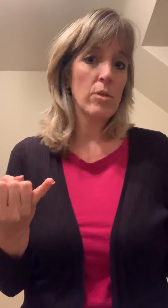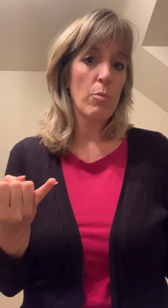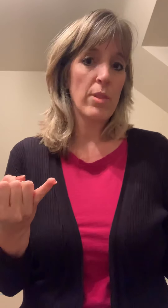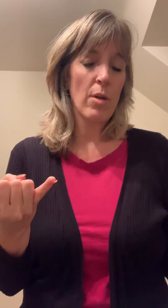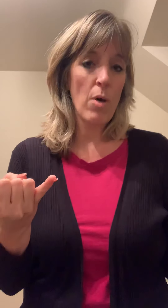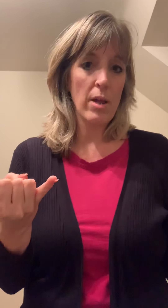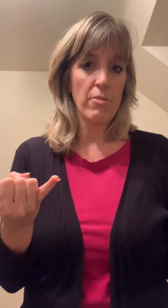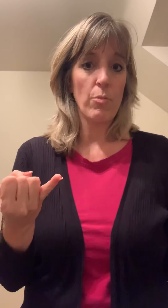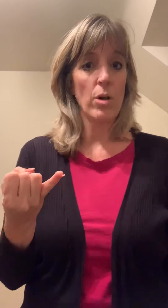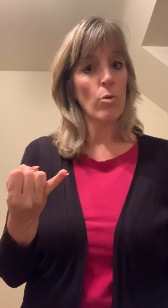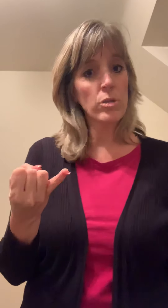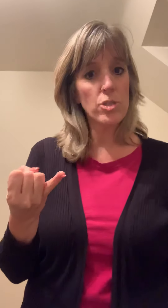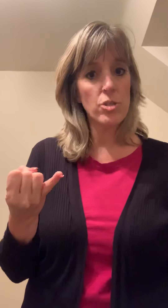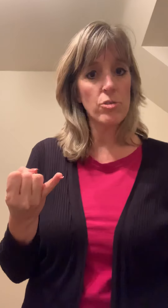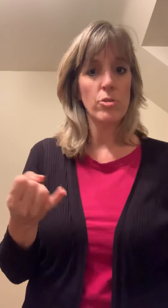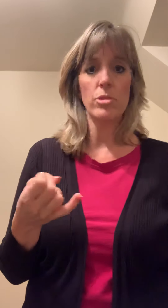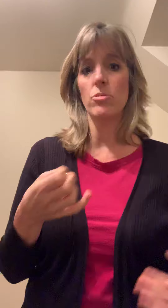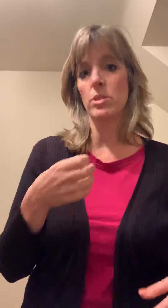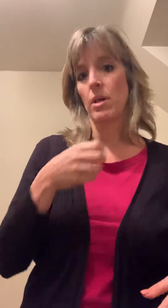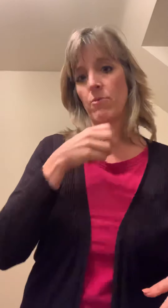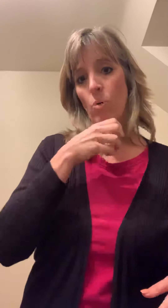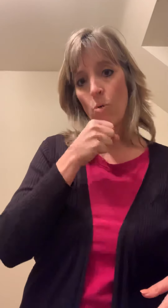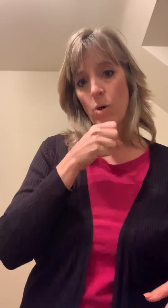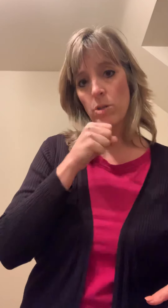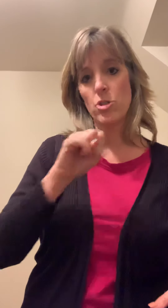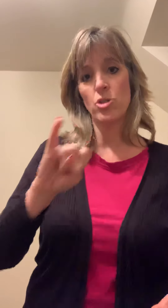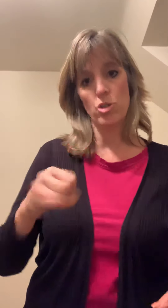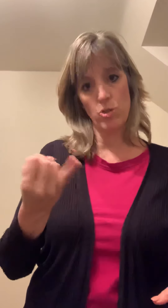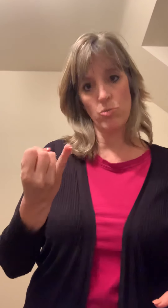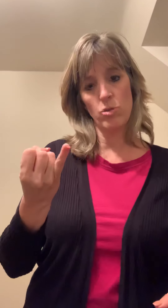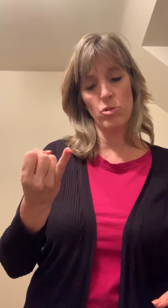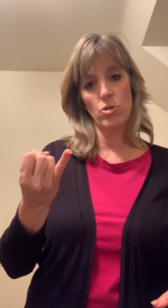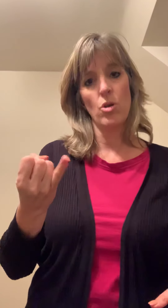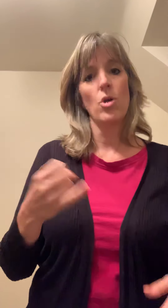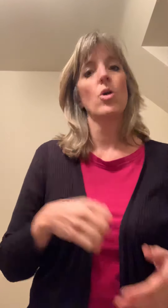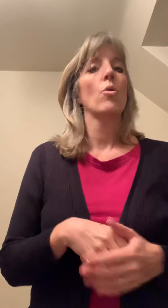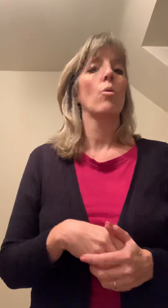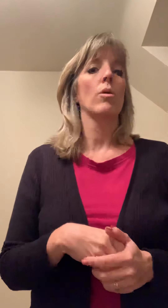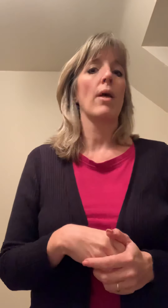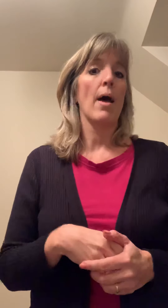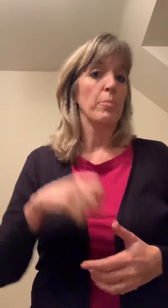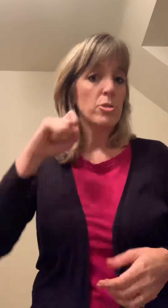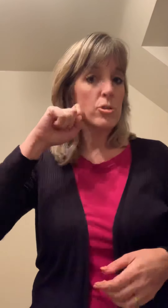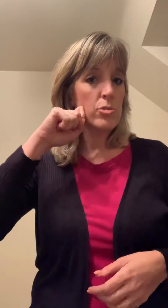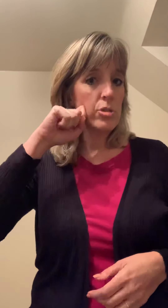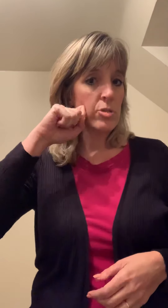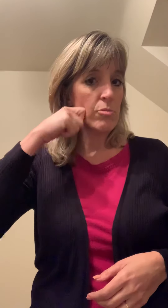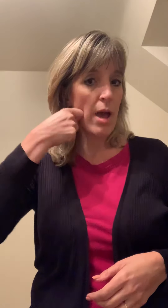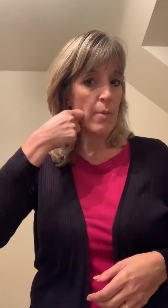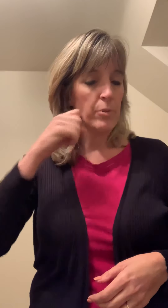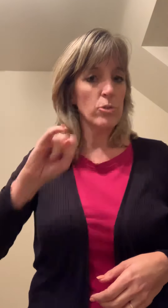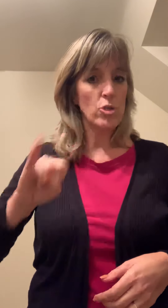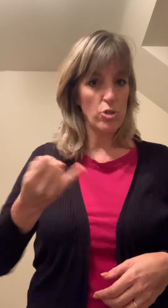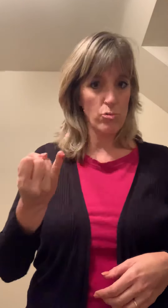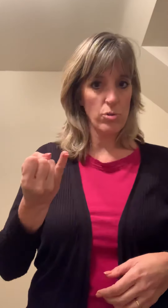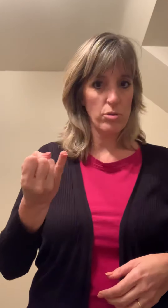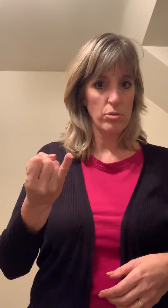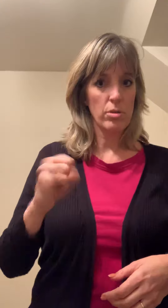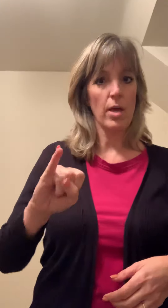what they want. If they want orange juice, you could do the sign for orange juice, or apple juice, you could do apple juice. Okay,